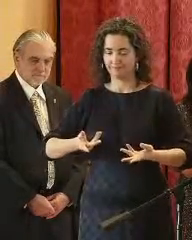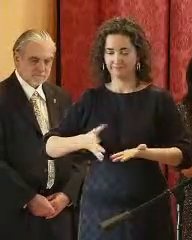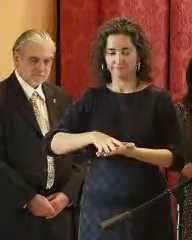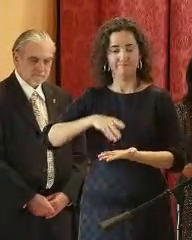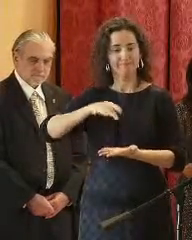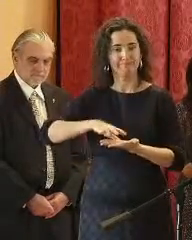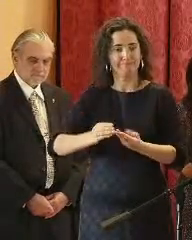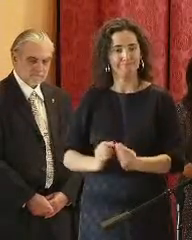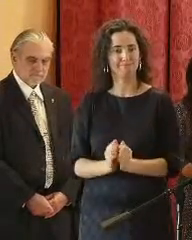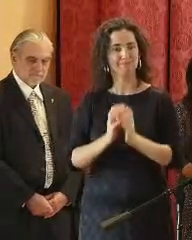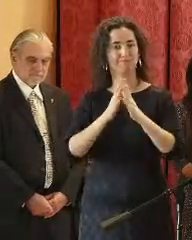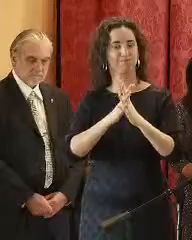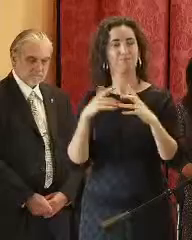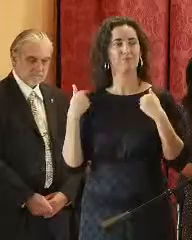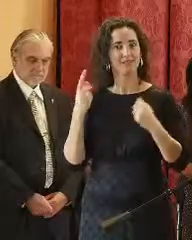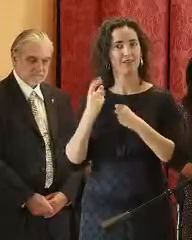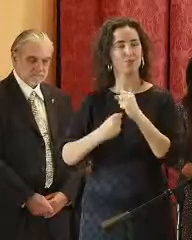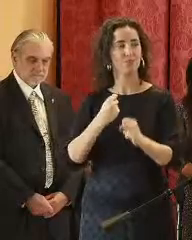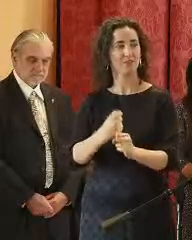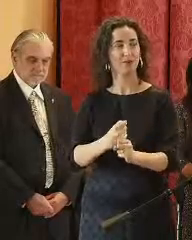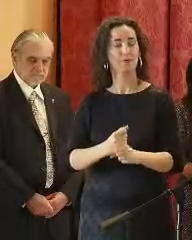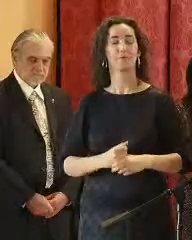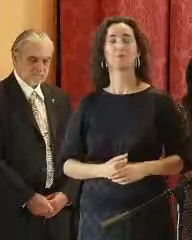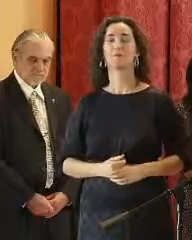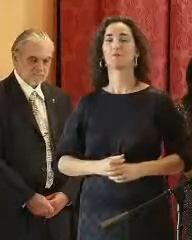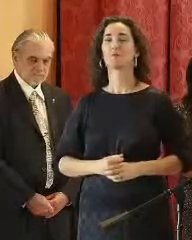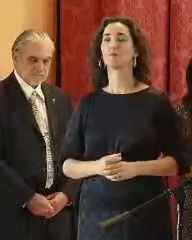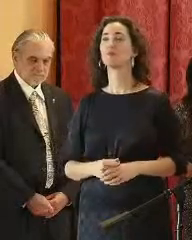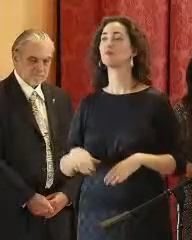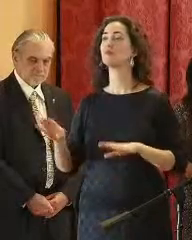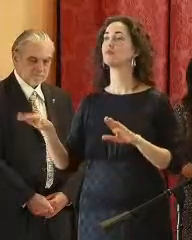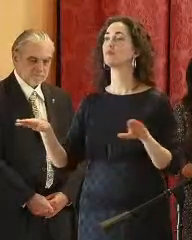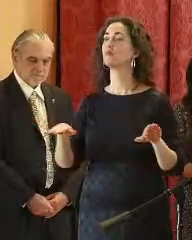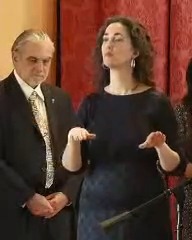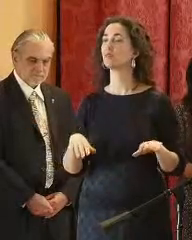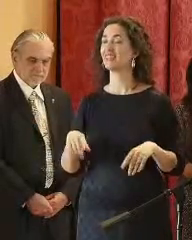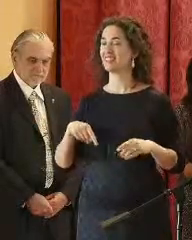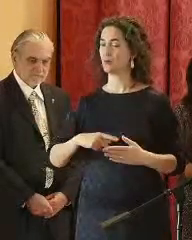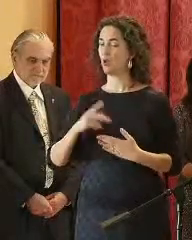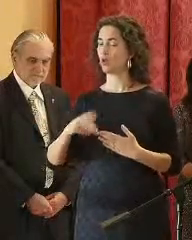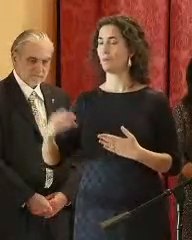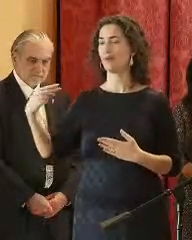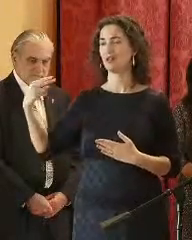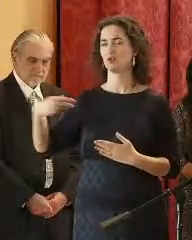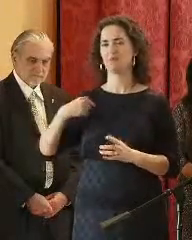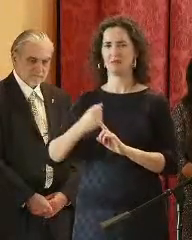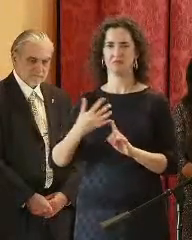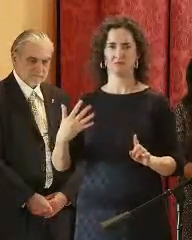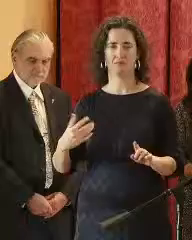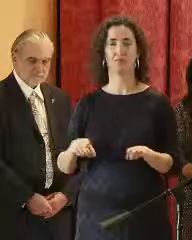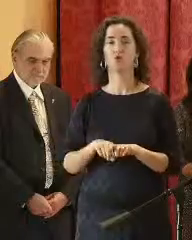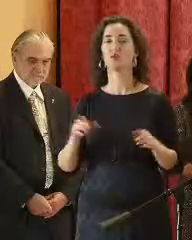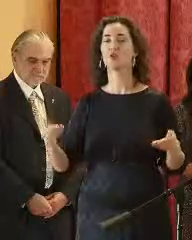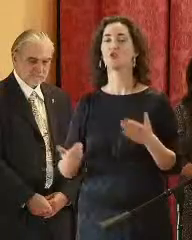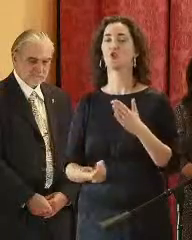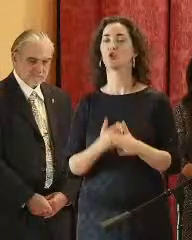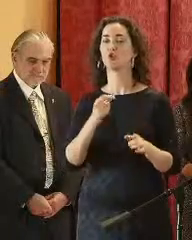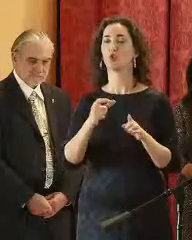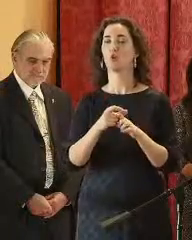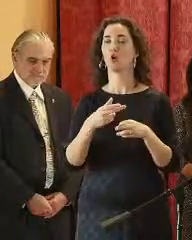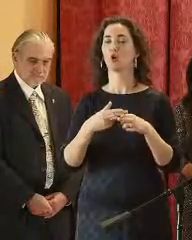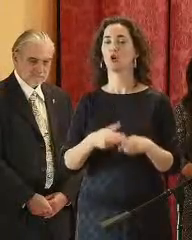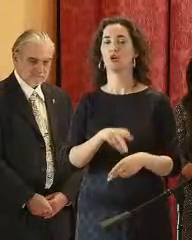last several years. I want you to know a little bit about the history of this program. I'm going to introduce a new word. It's